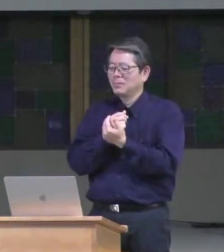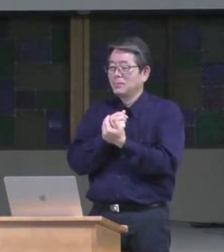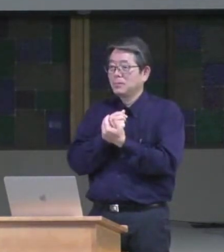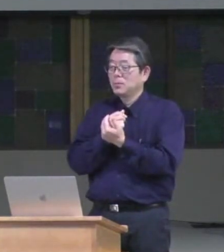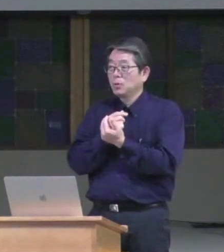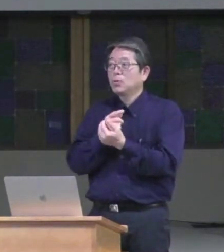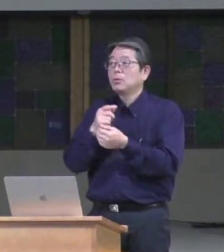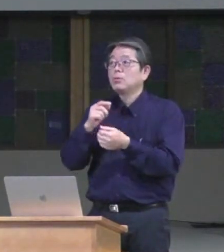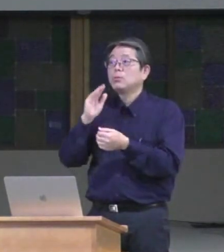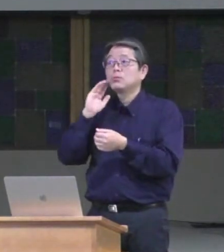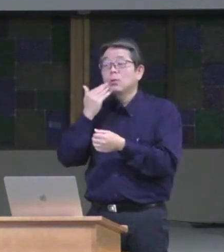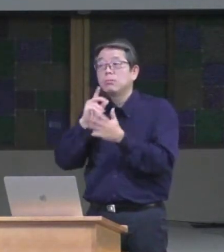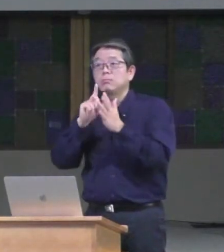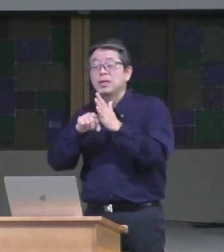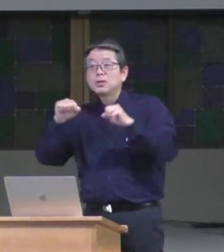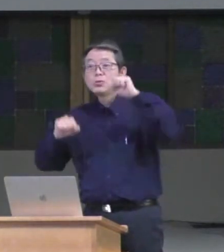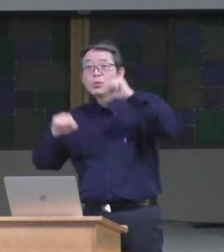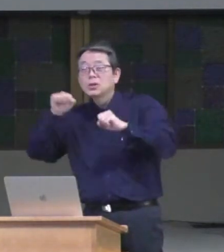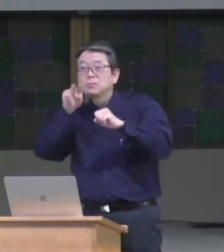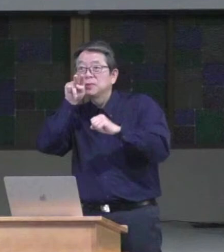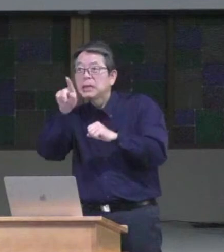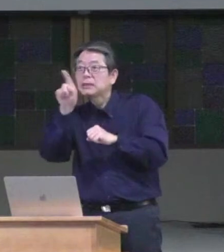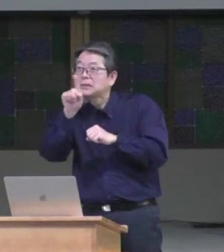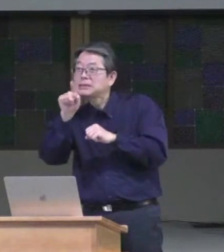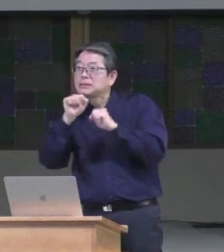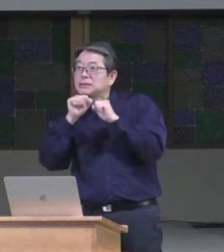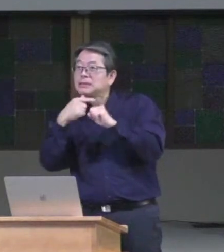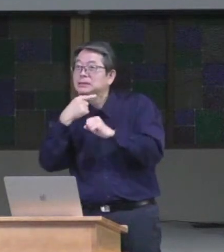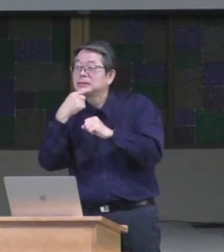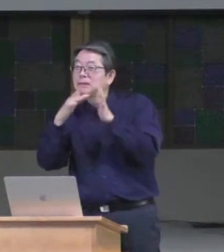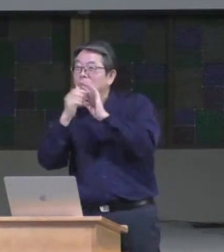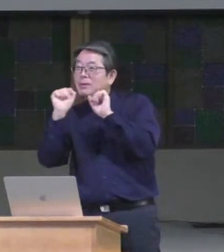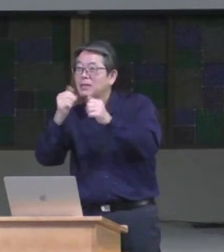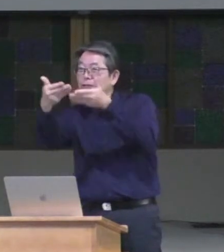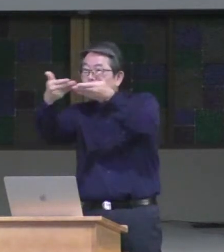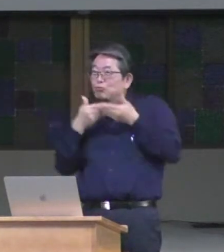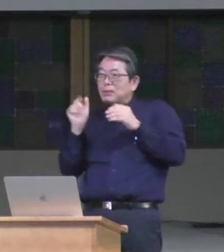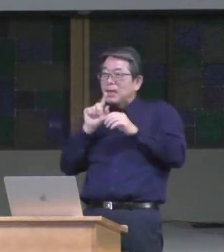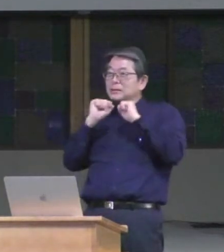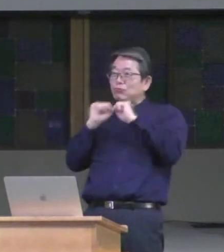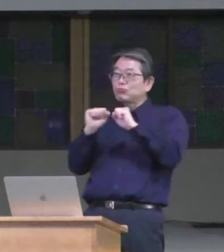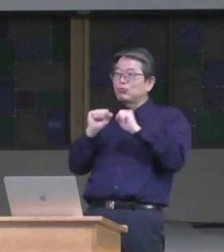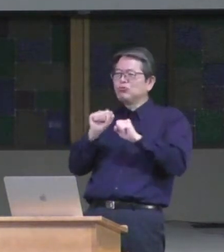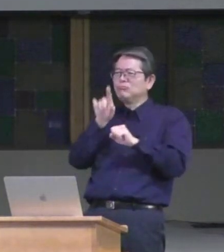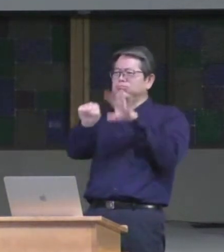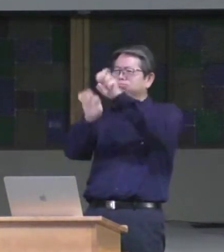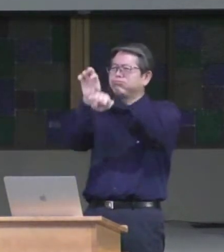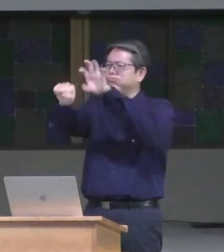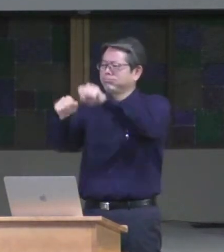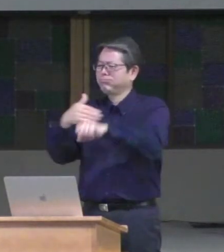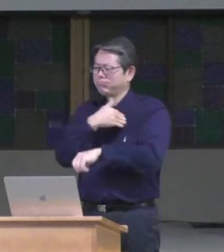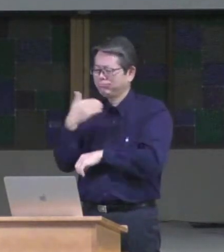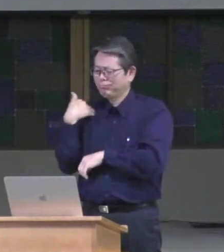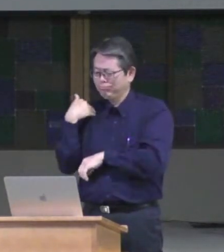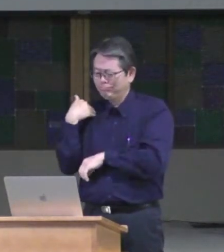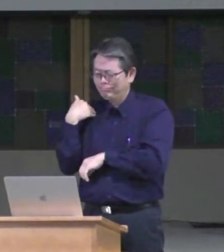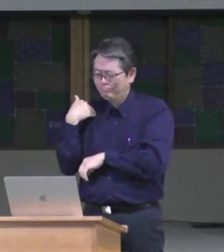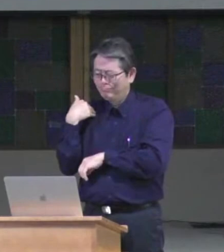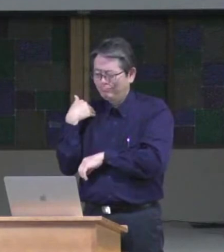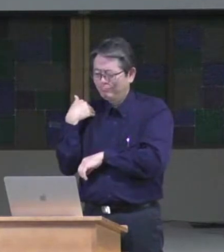did things. He did things. Deaf people see what you do. They watch and they grasp it